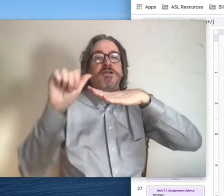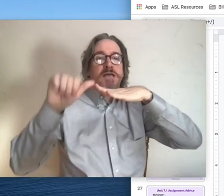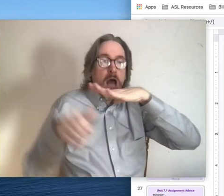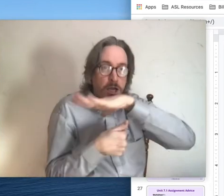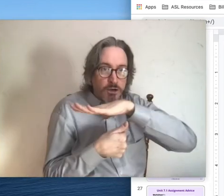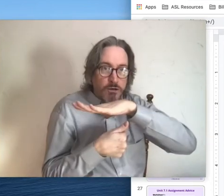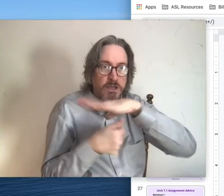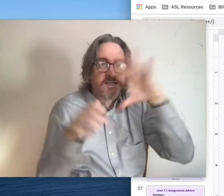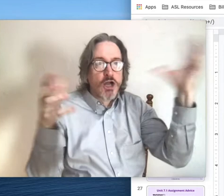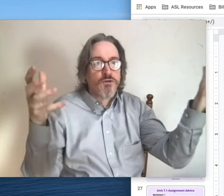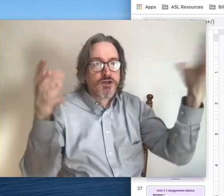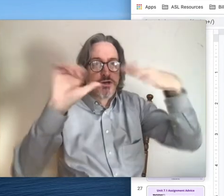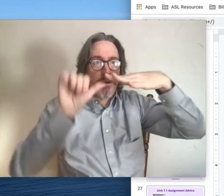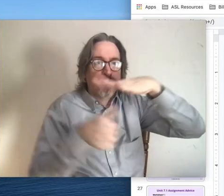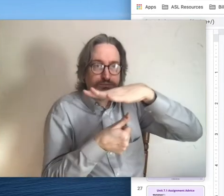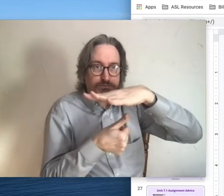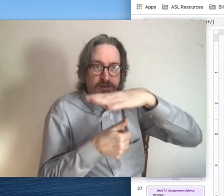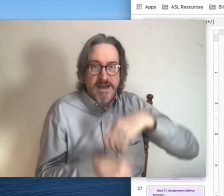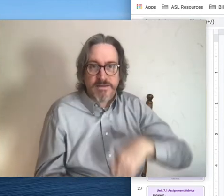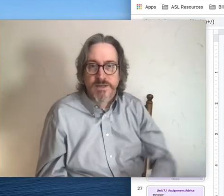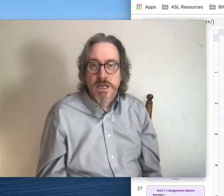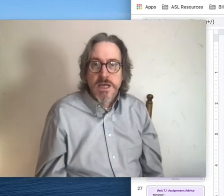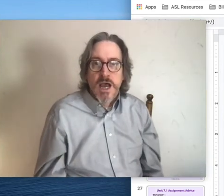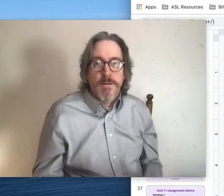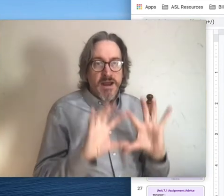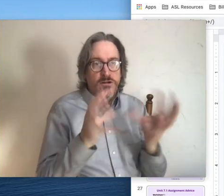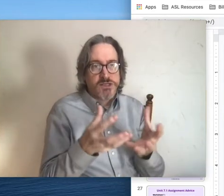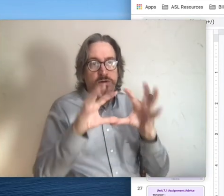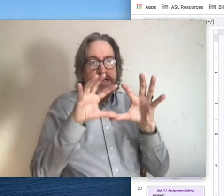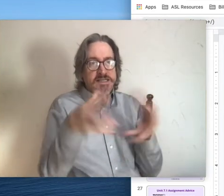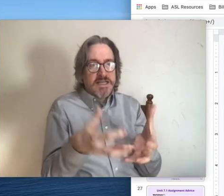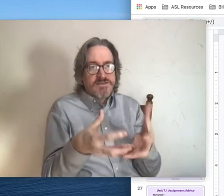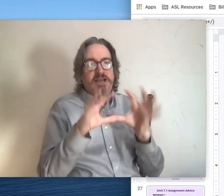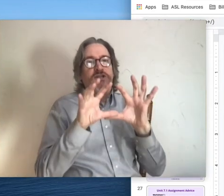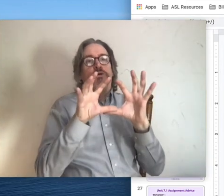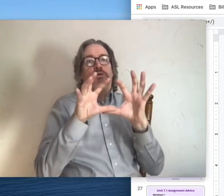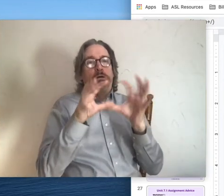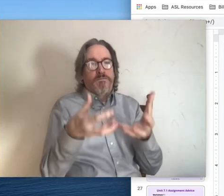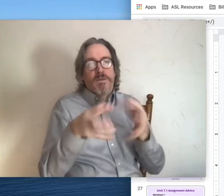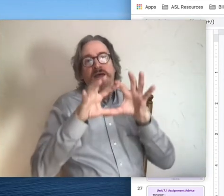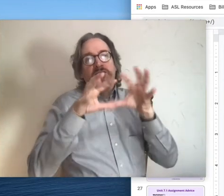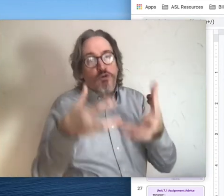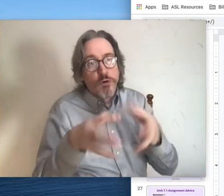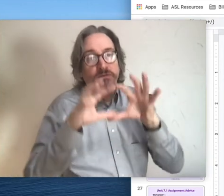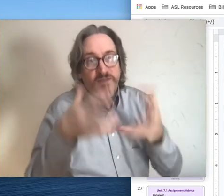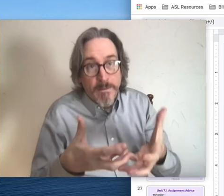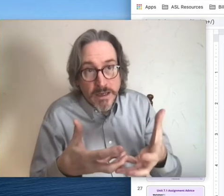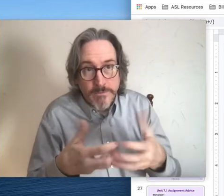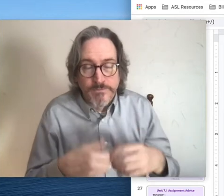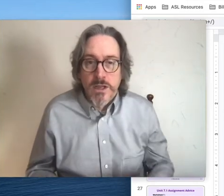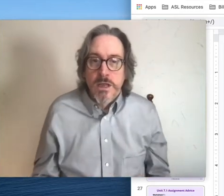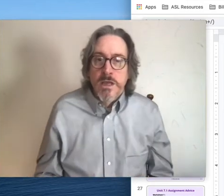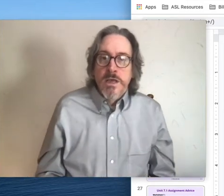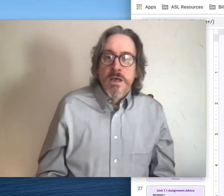classification is under. It's under the term of that. And also he does classification or group,